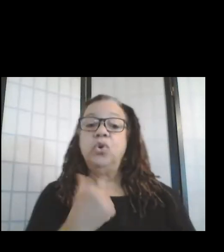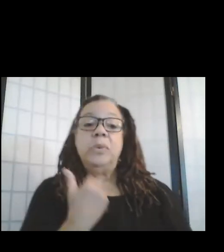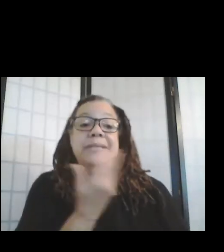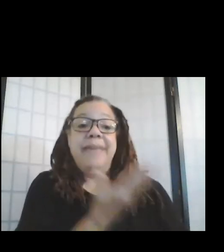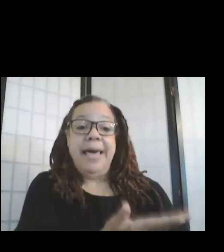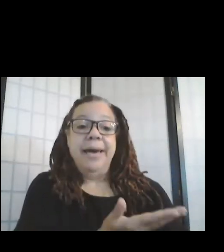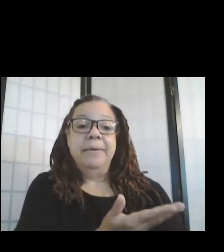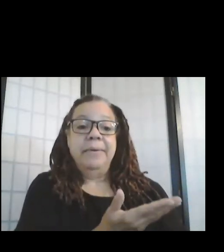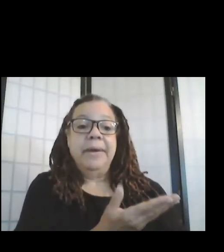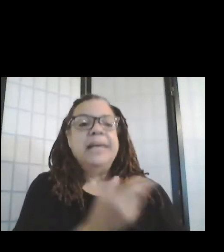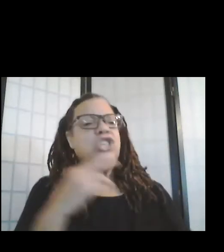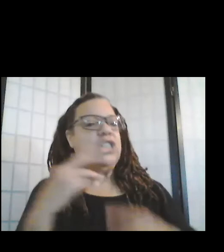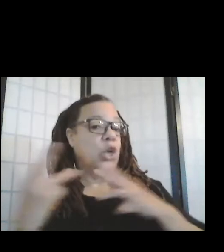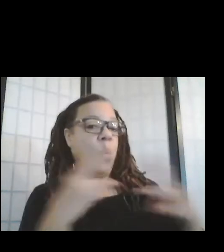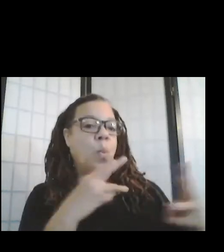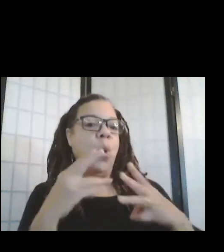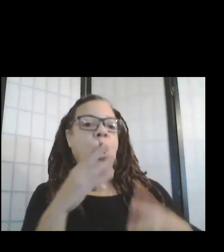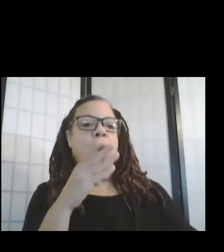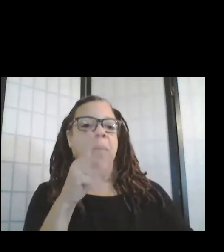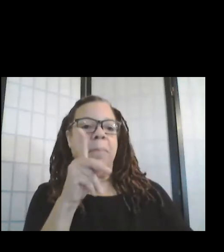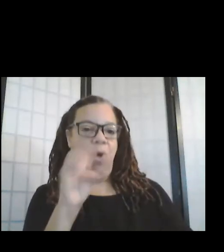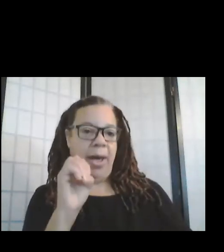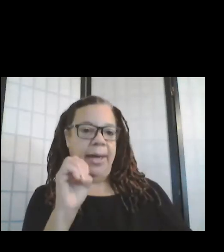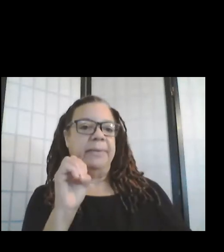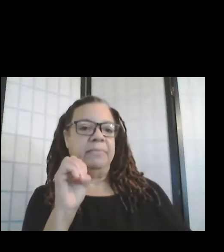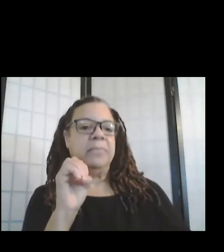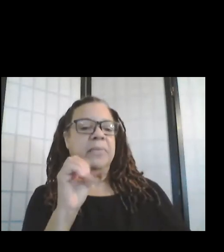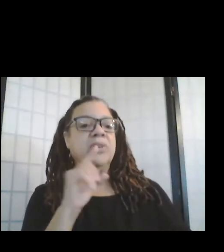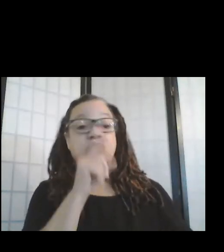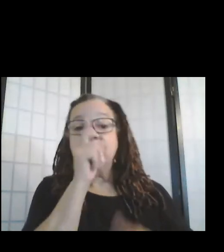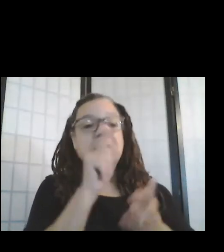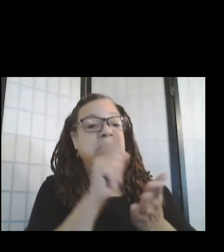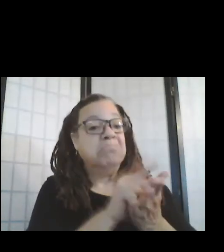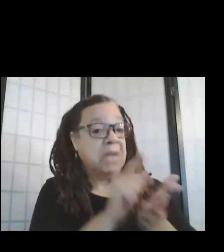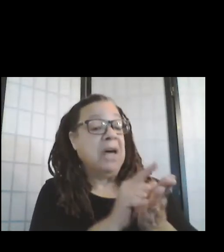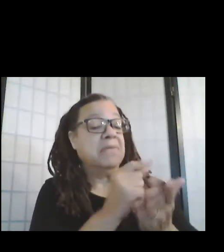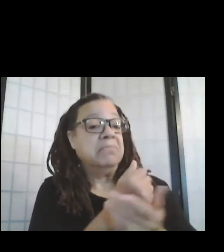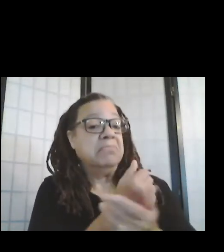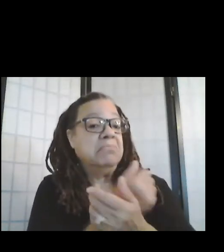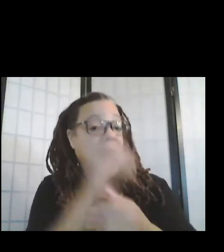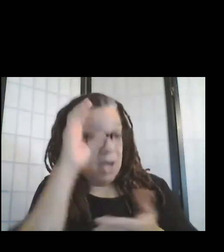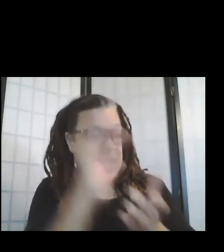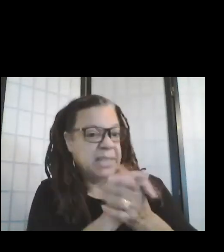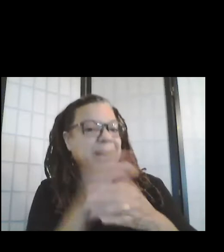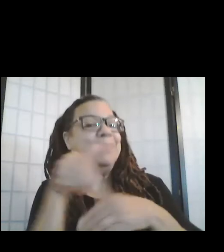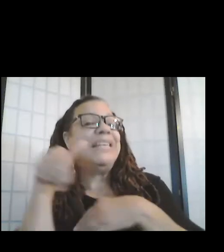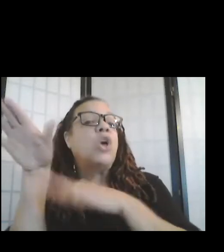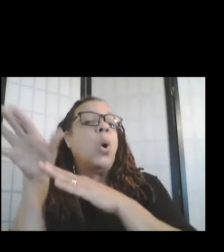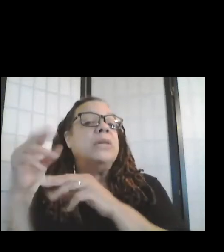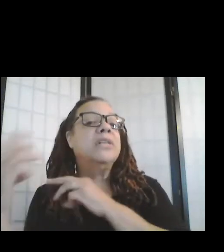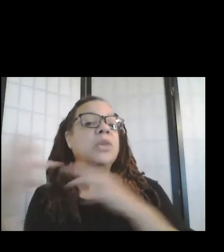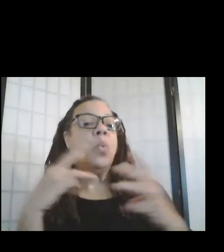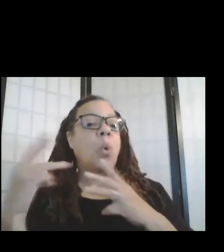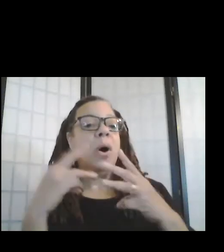she is a war bride. And she's very much in love with her husband, and he goes off to the war. The young